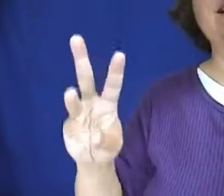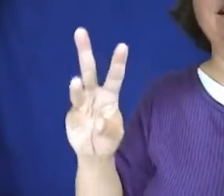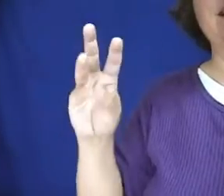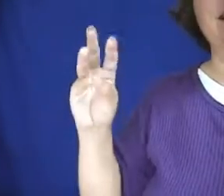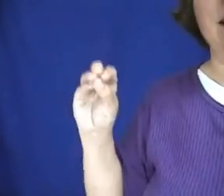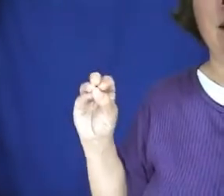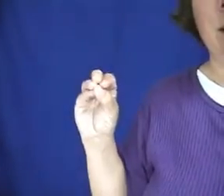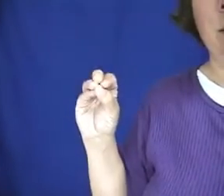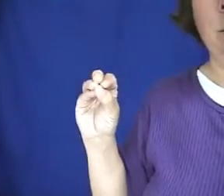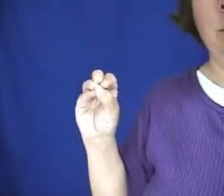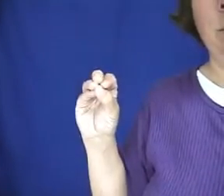60,